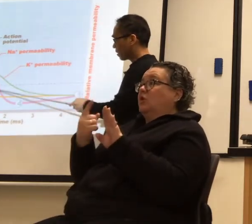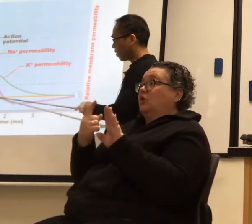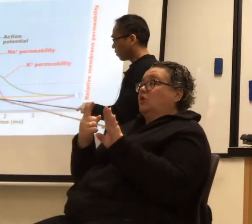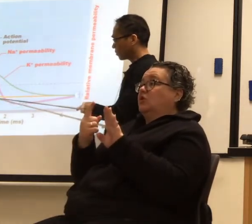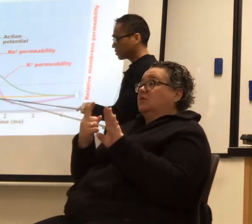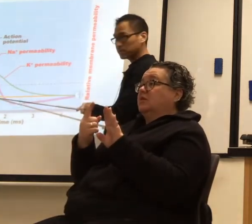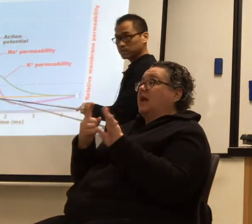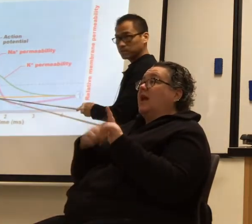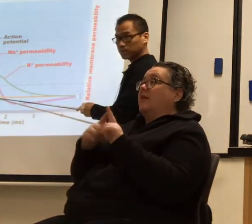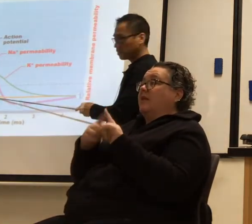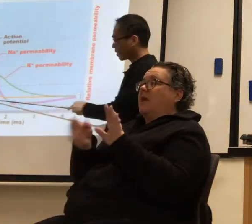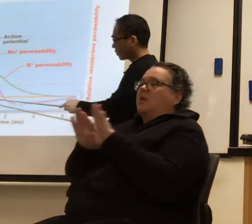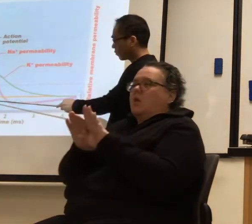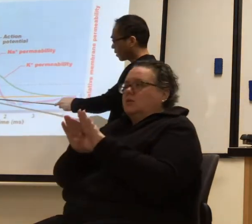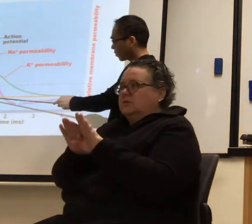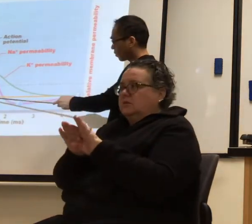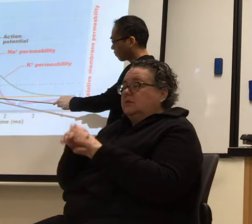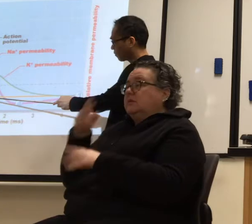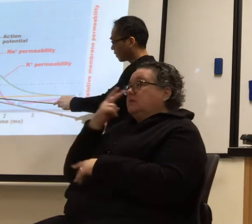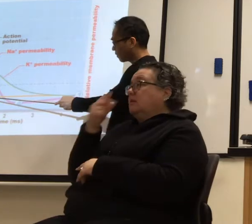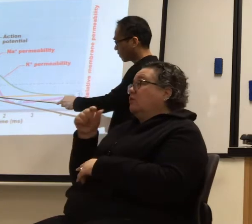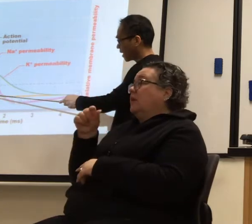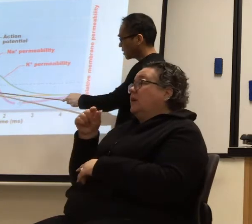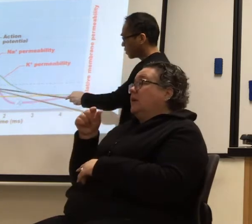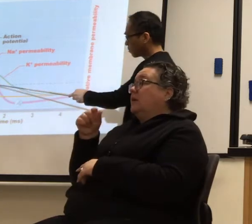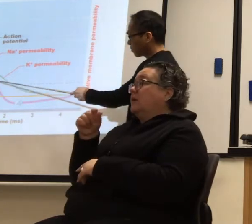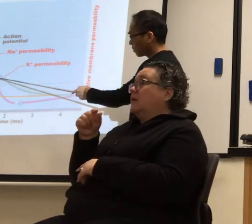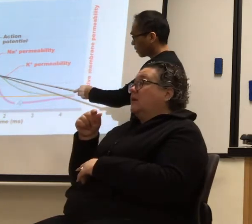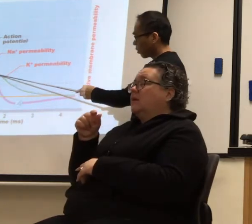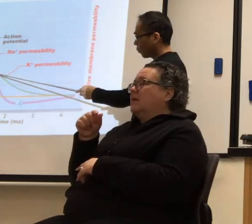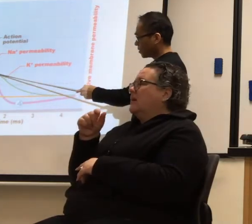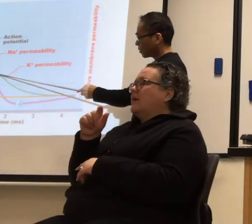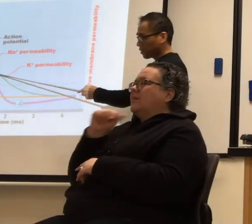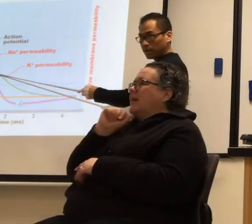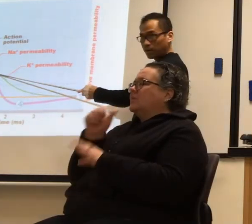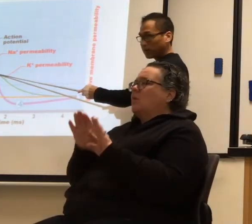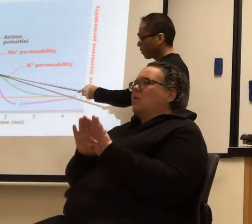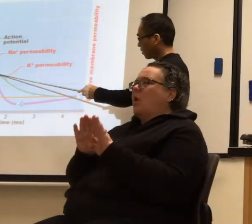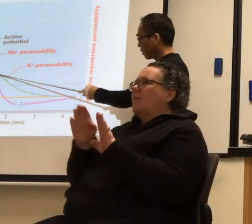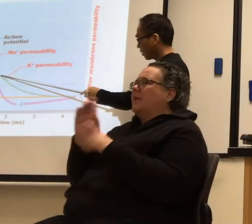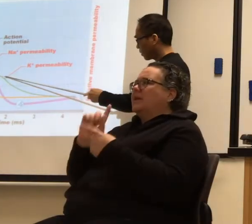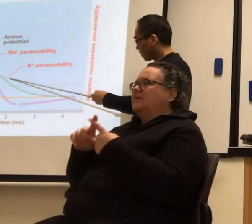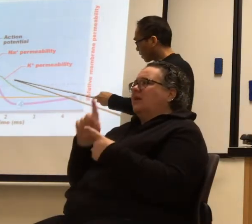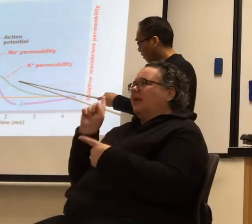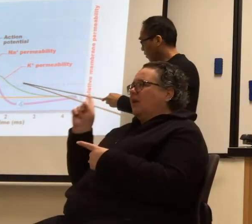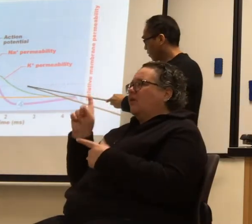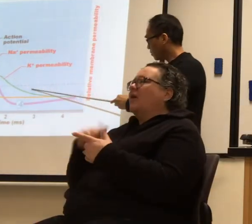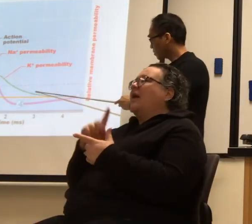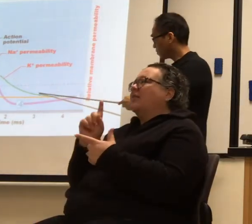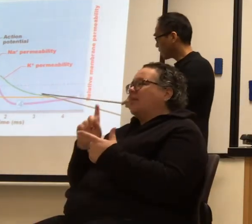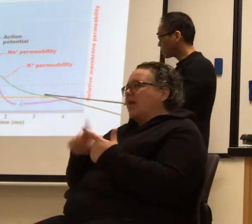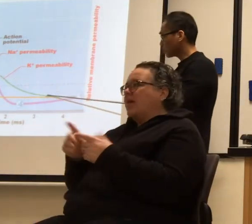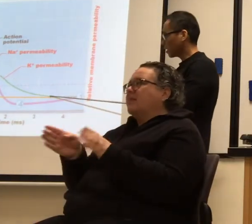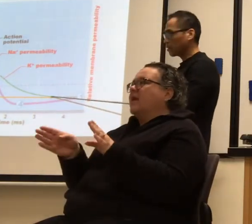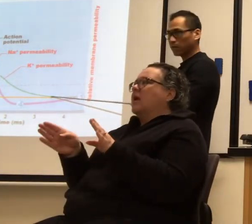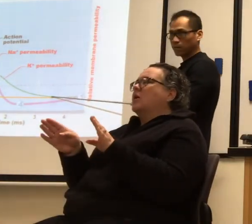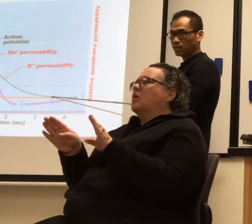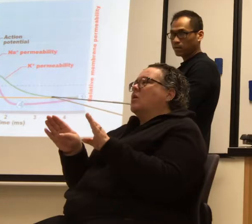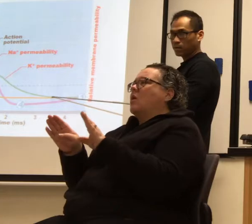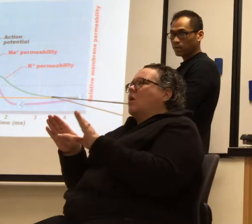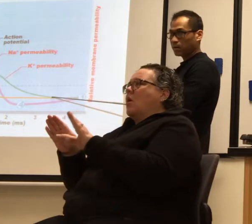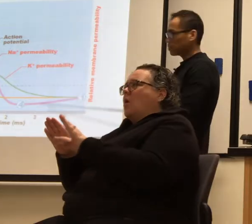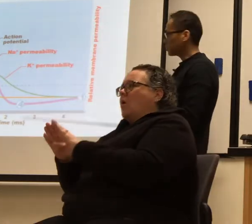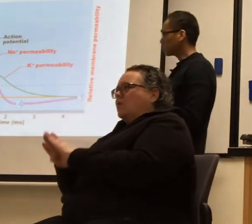and then they close. Look at the green curve. The gates don't open till here, and then they close much